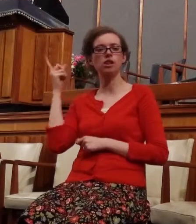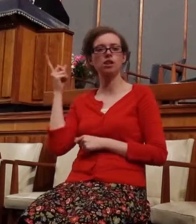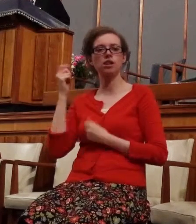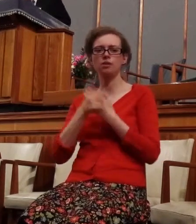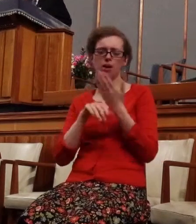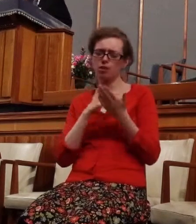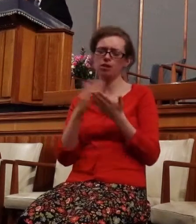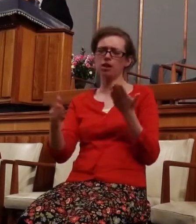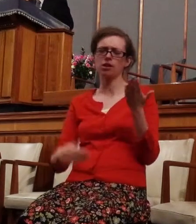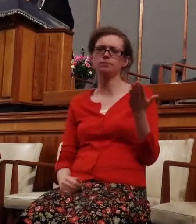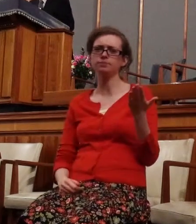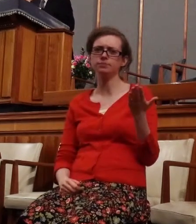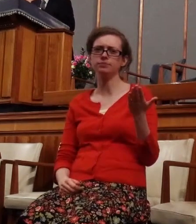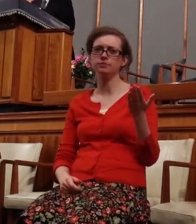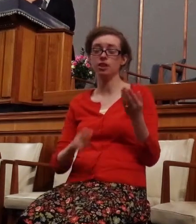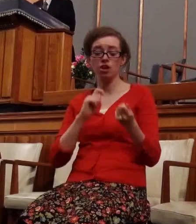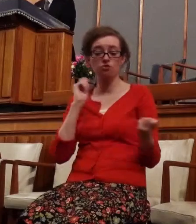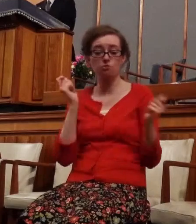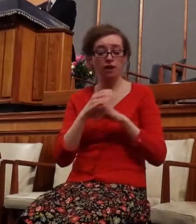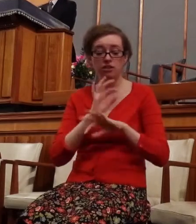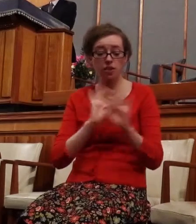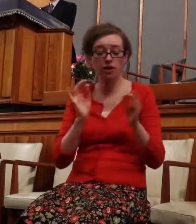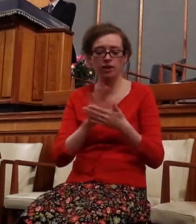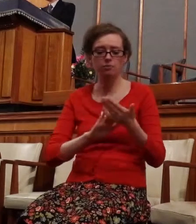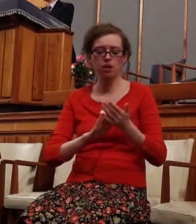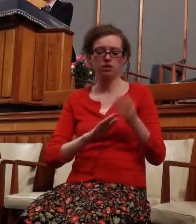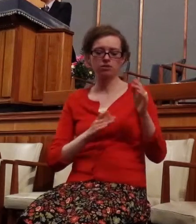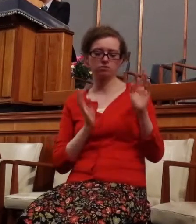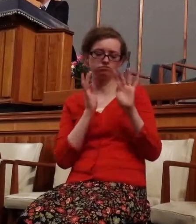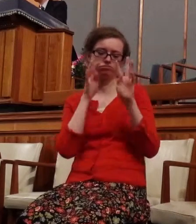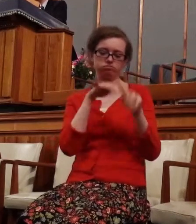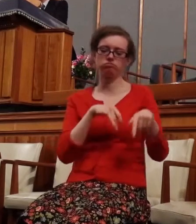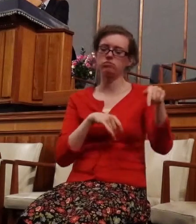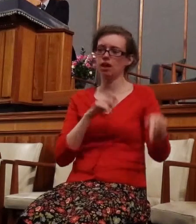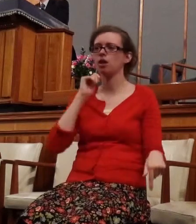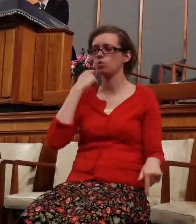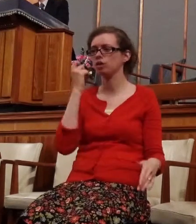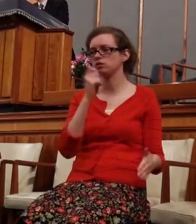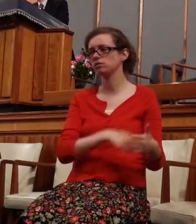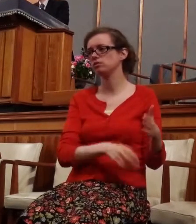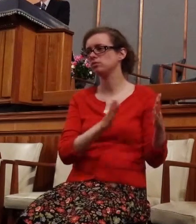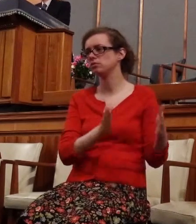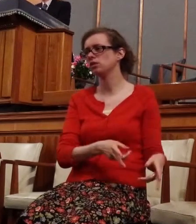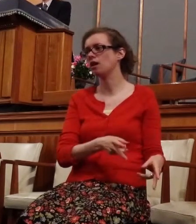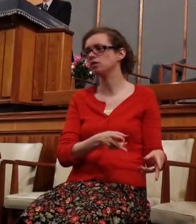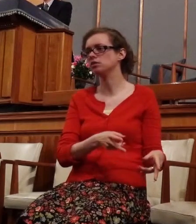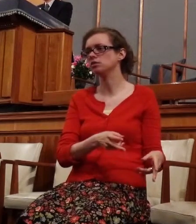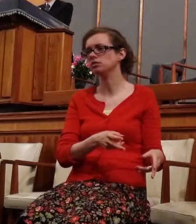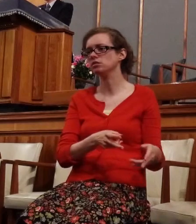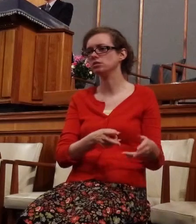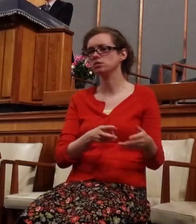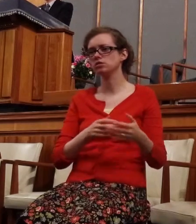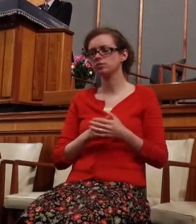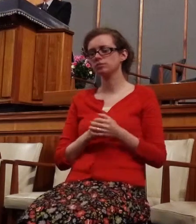clear, unless we repent, we shall all perish. Luke 13, verse 3. We shall all perish unless we